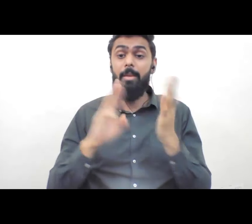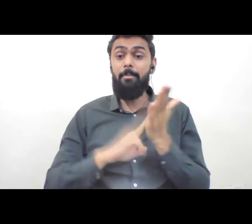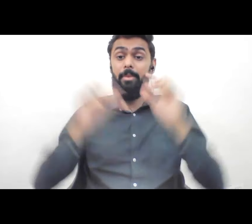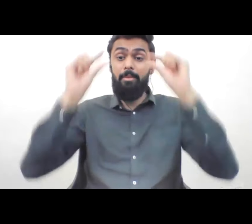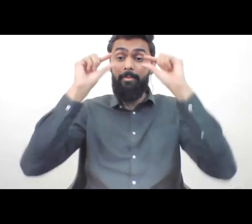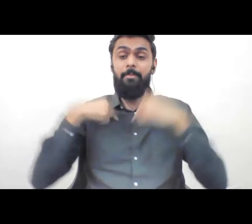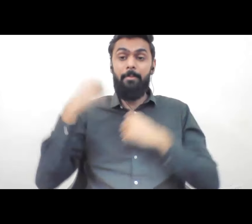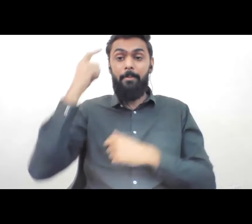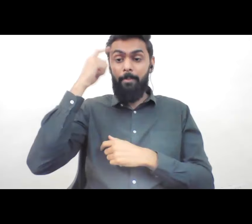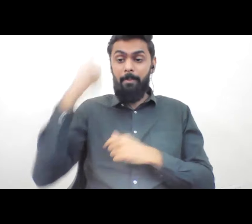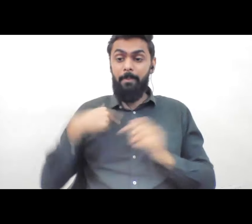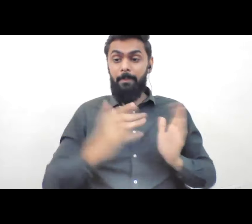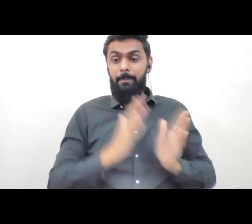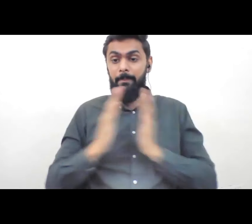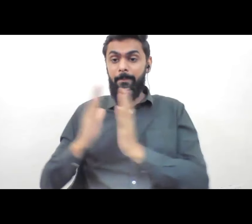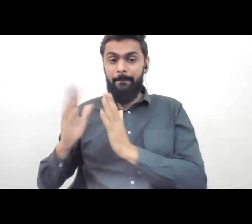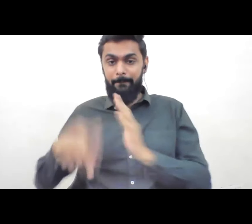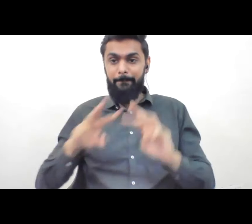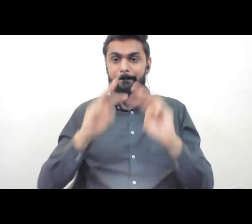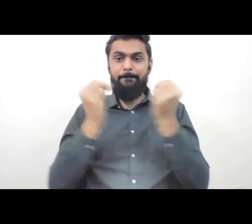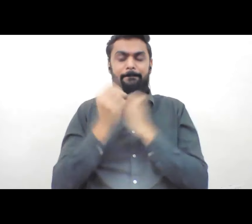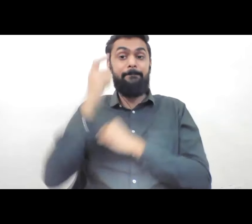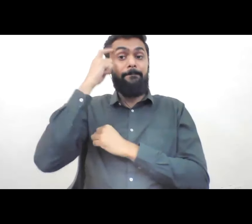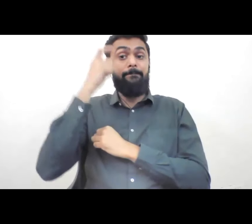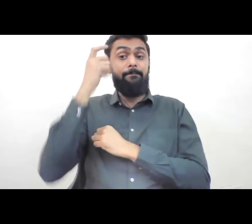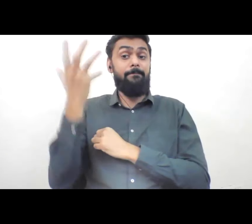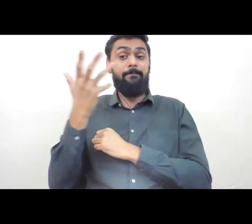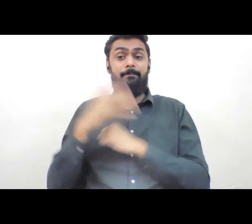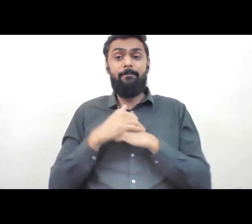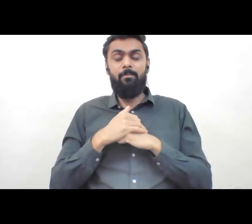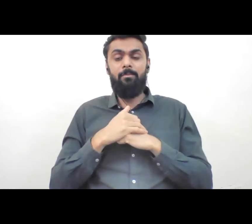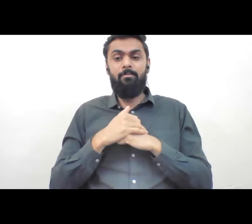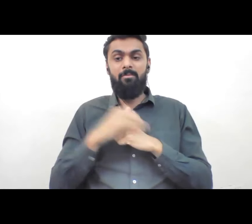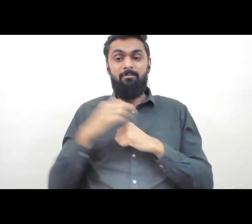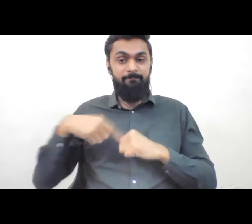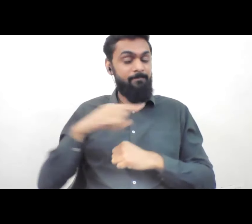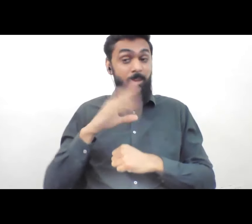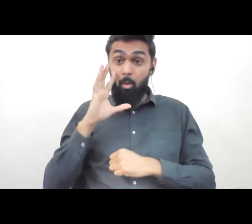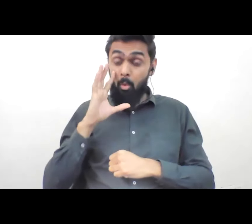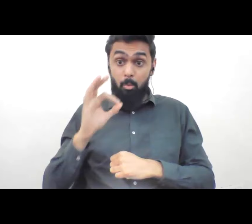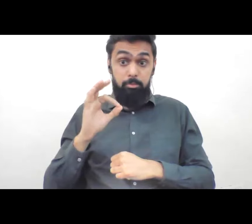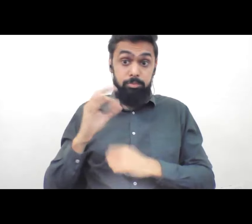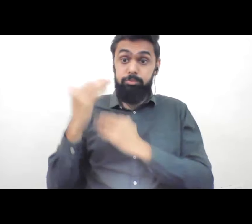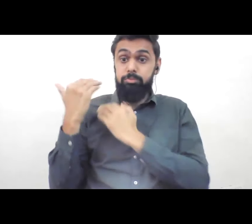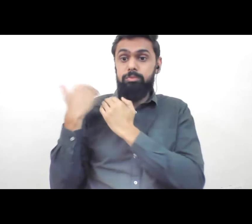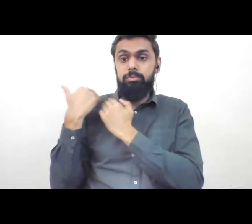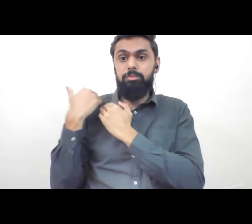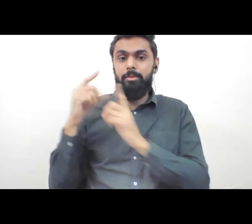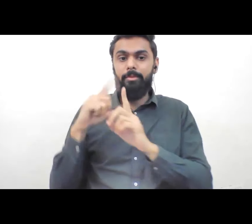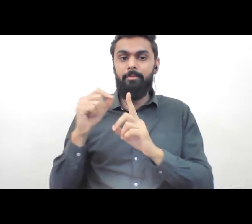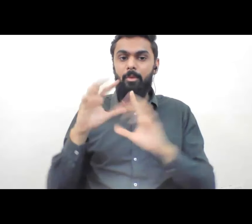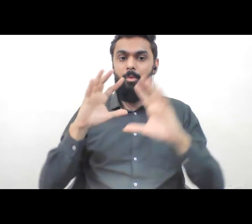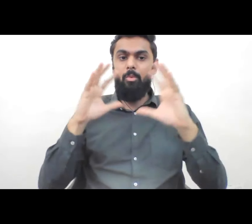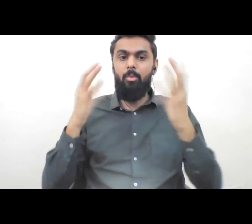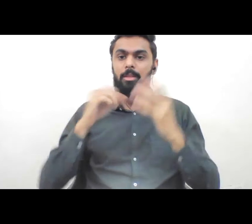in preparing for this workshop, we have to be concerned because there's a lot of climate anxiety that